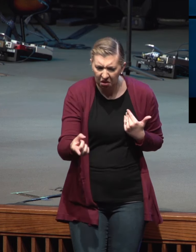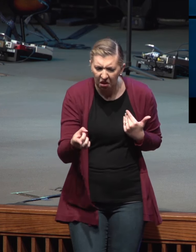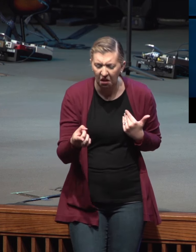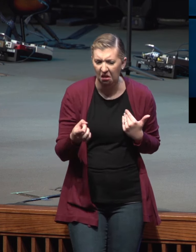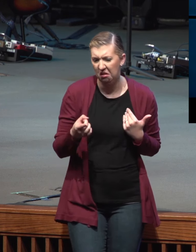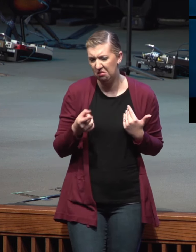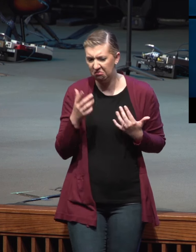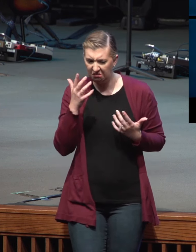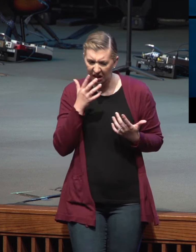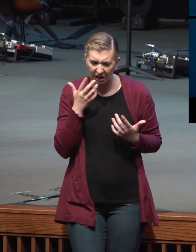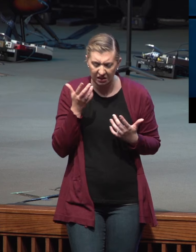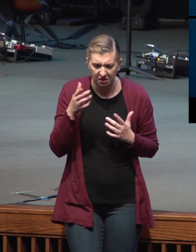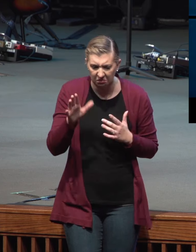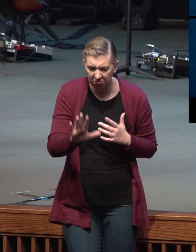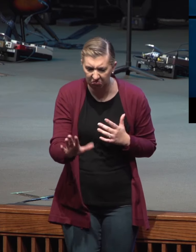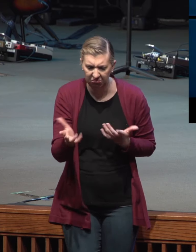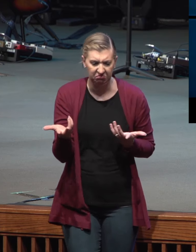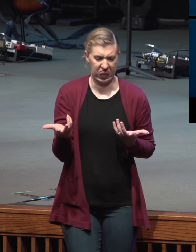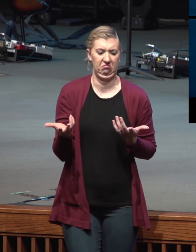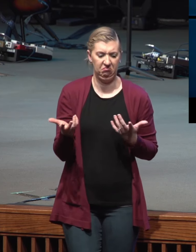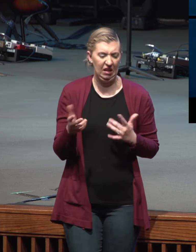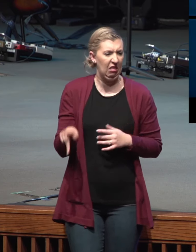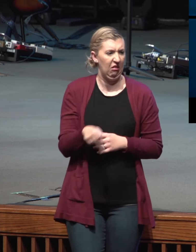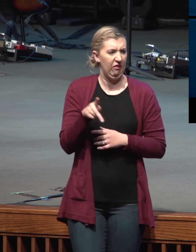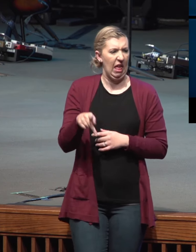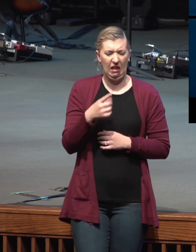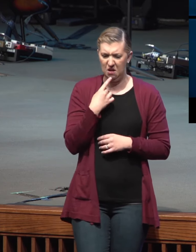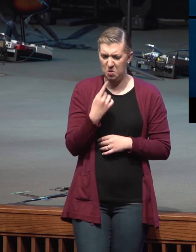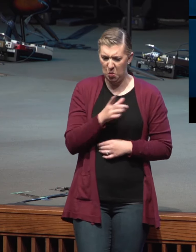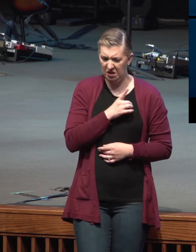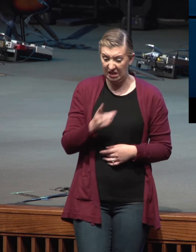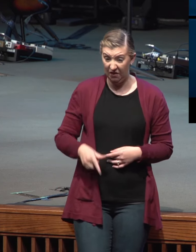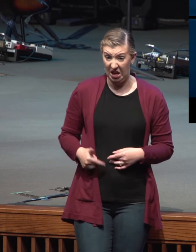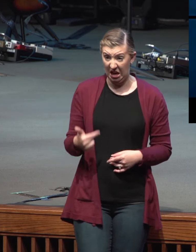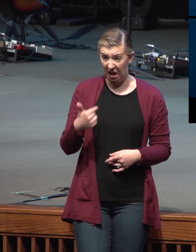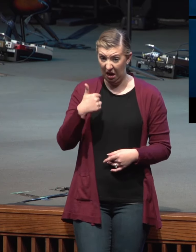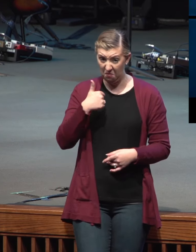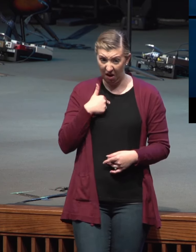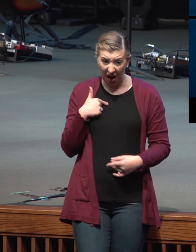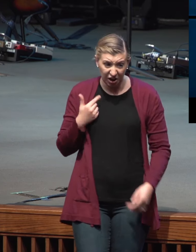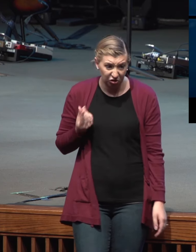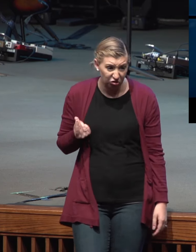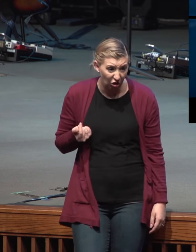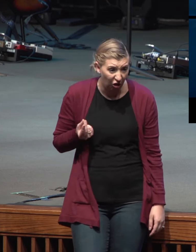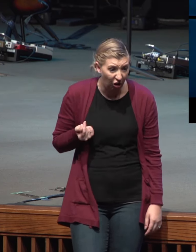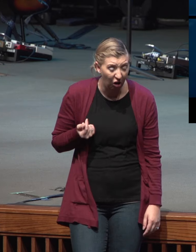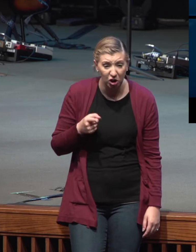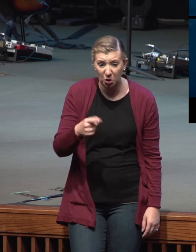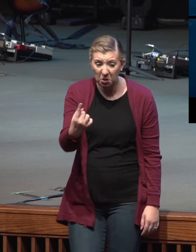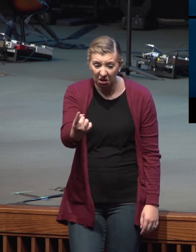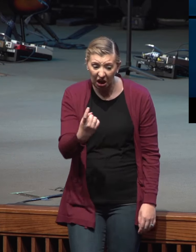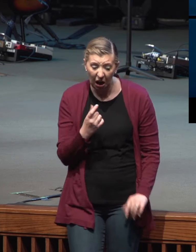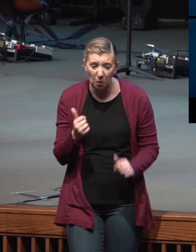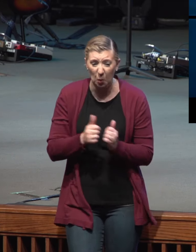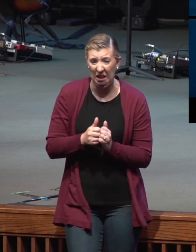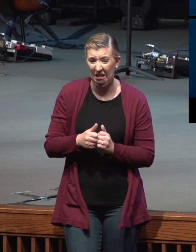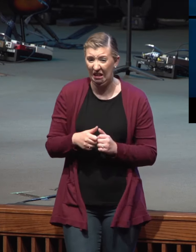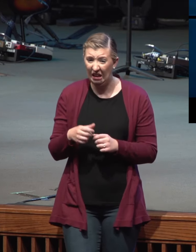and handsome in appearance. And the Philistine said to David, am I a dog that you come to me with